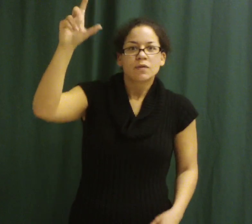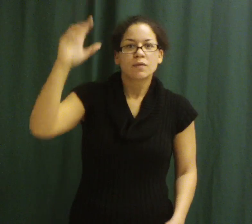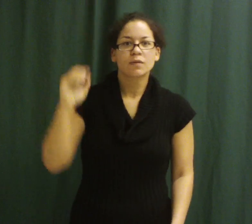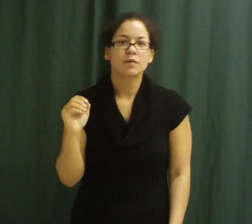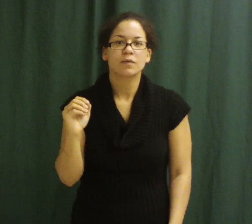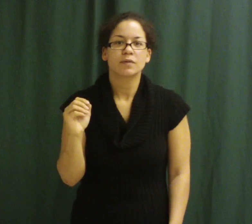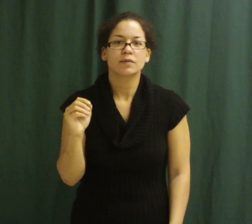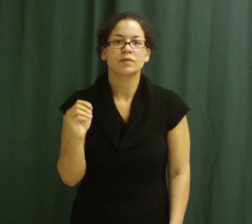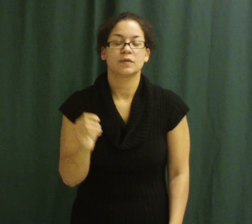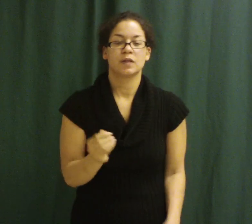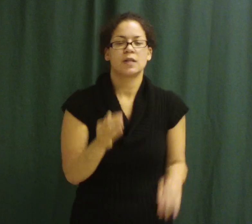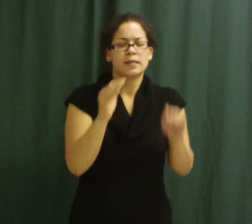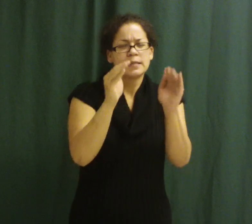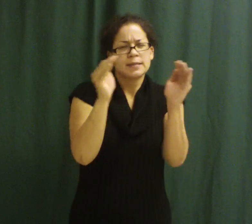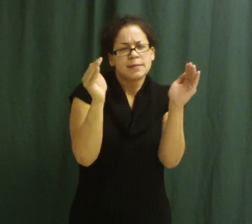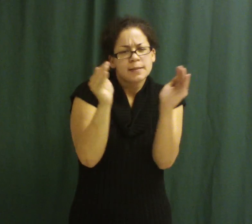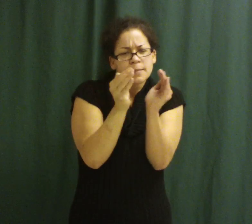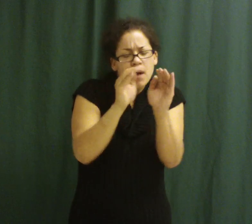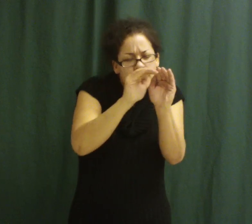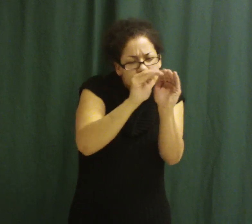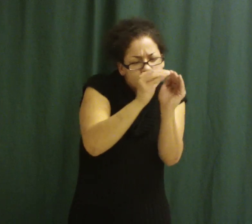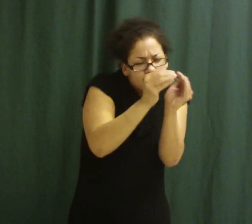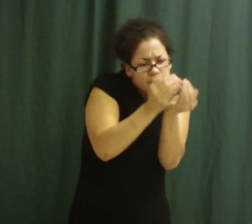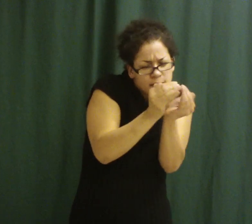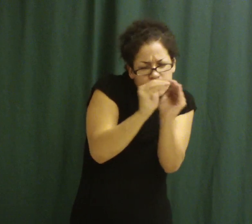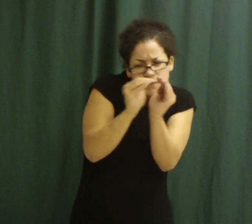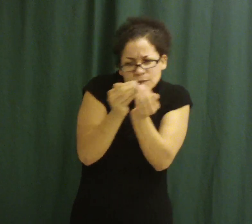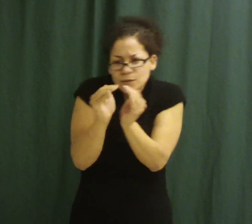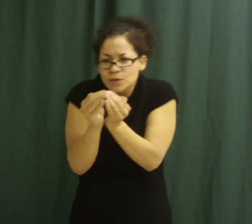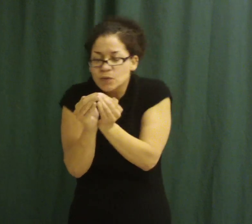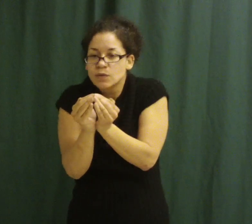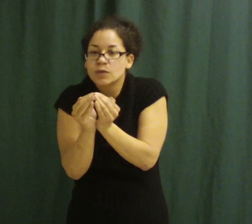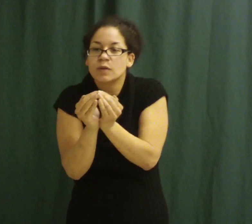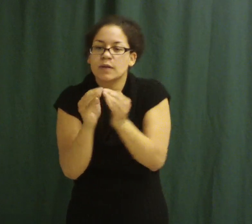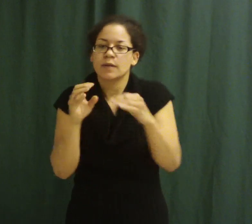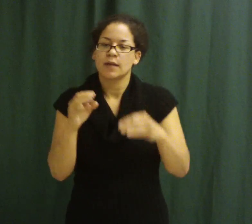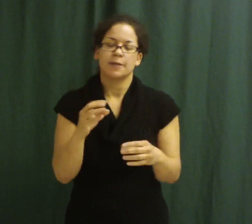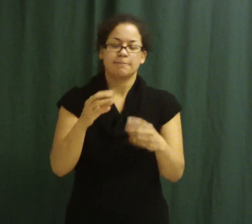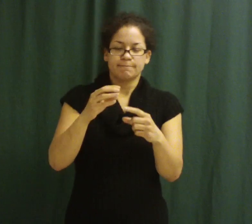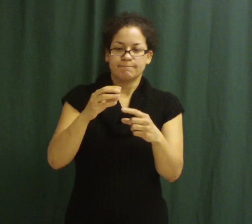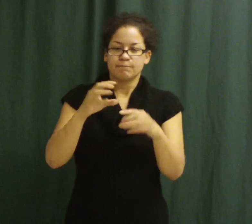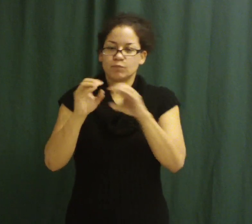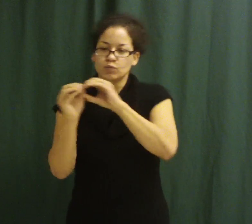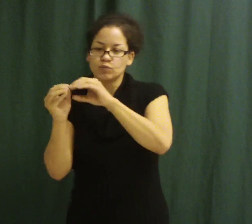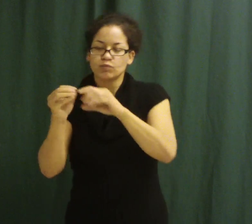smaller spheres or satellites that orbit around them.